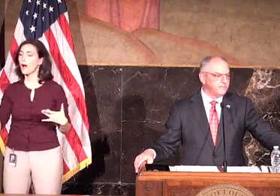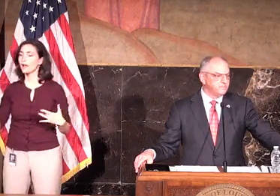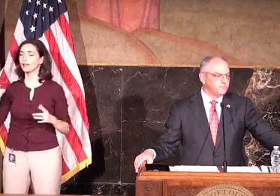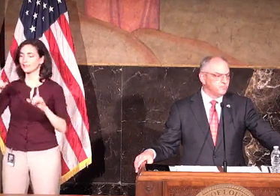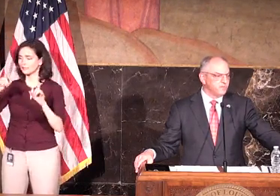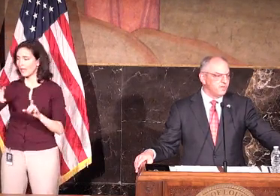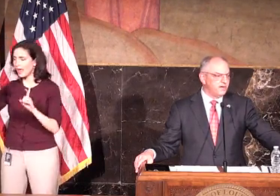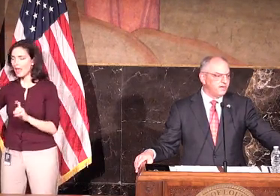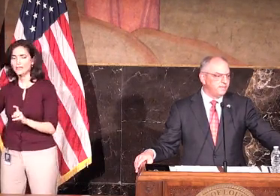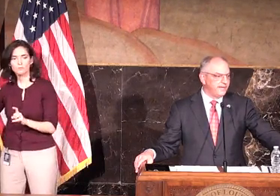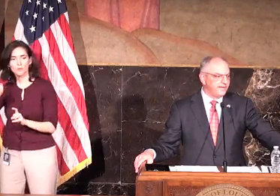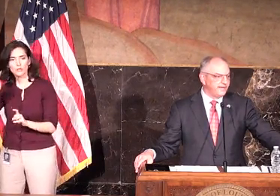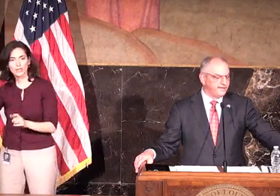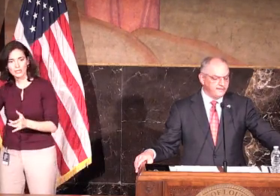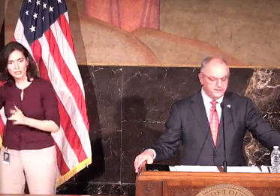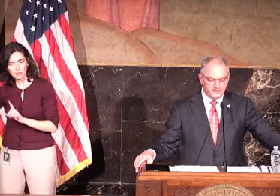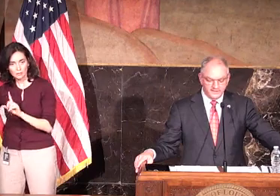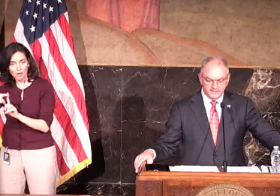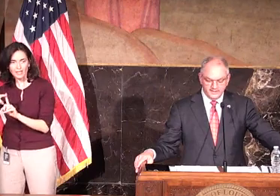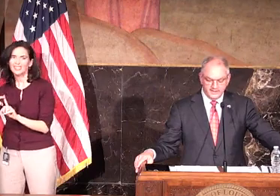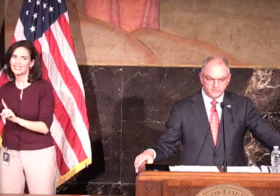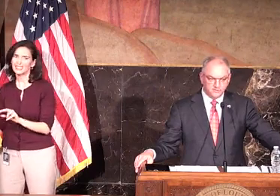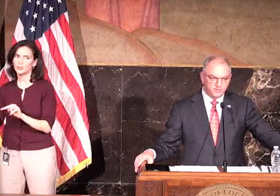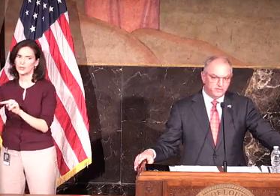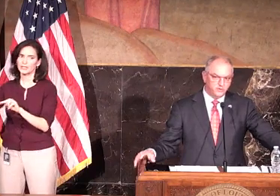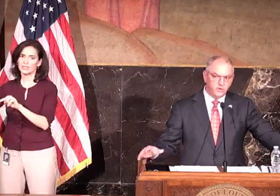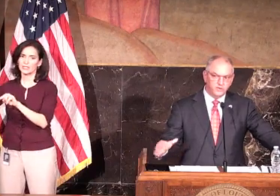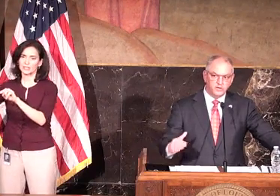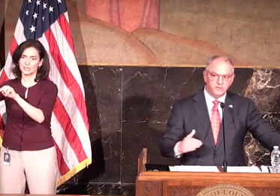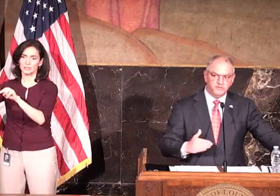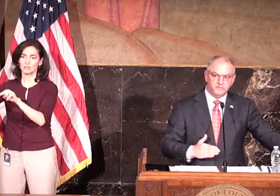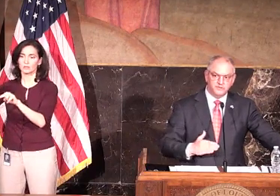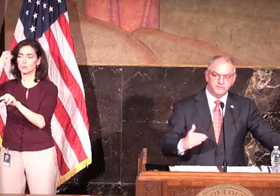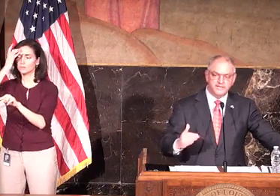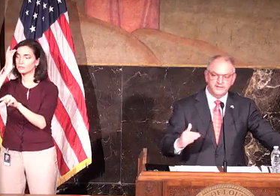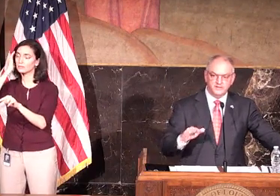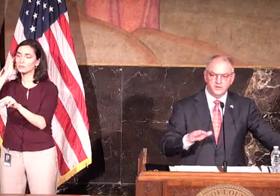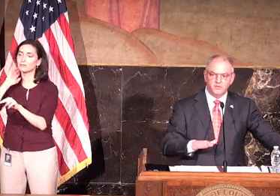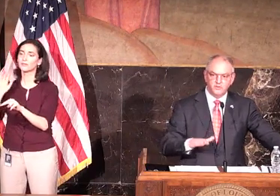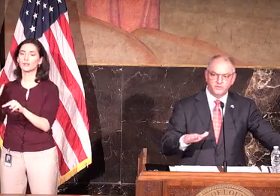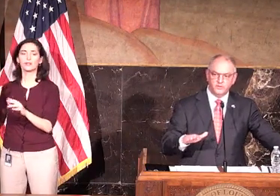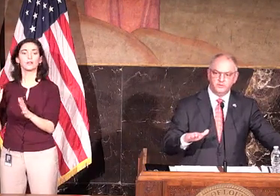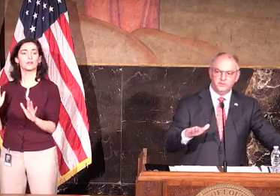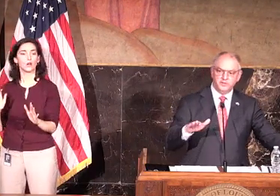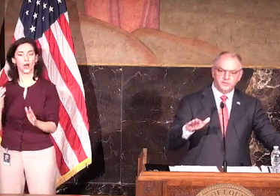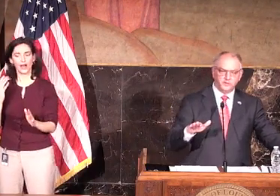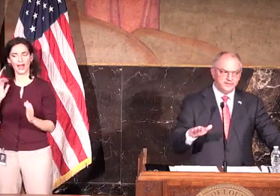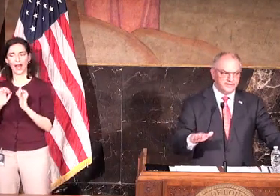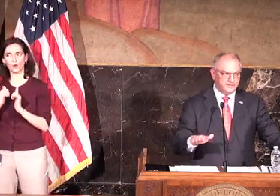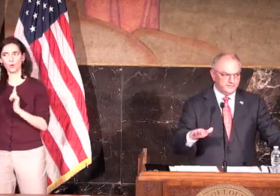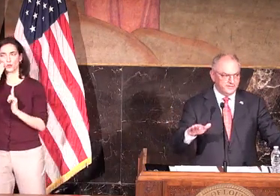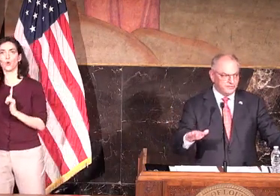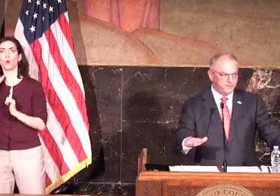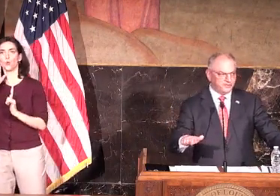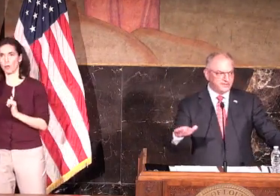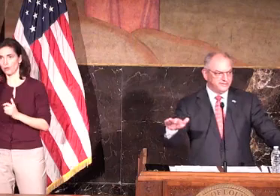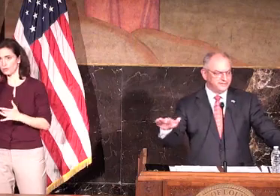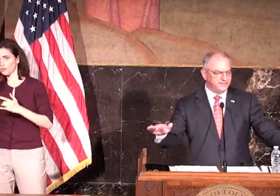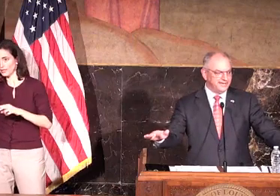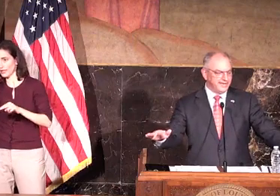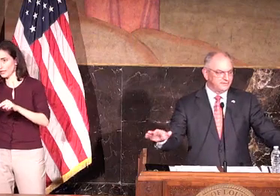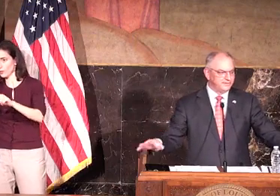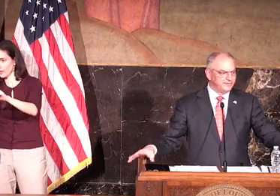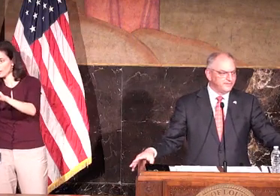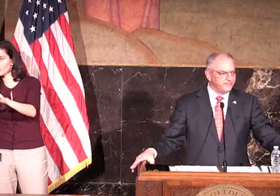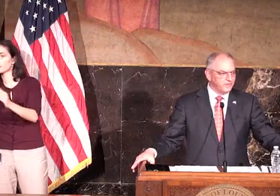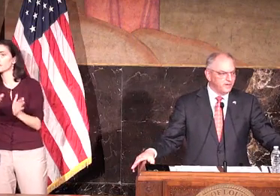positivity. And that's, as you all know, the first sign that you're on a road to increased cases, hospitalizations,